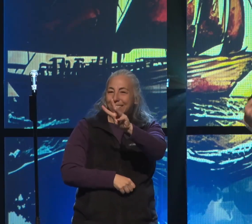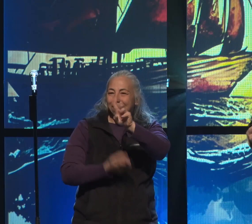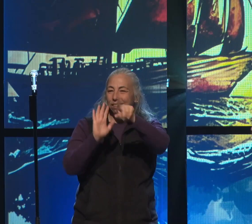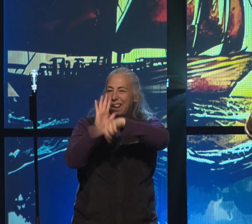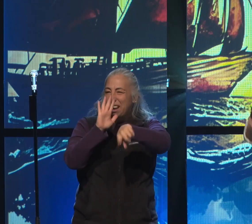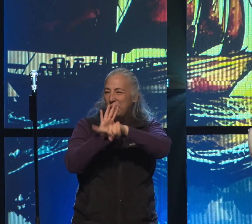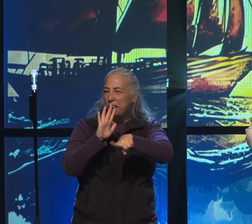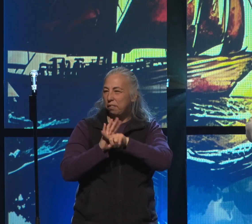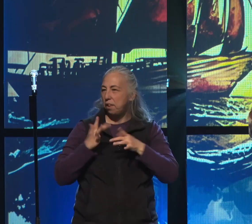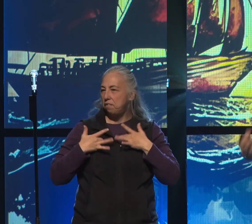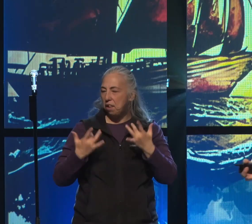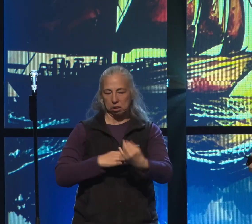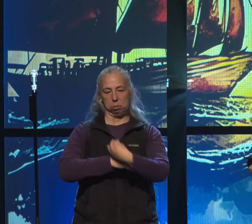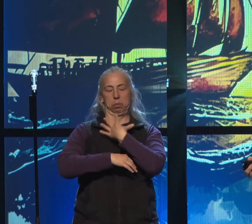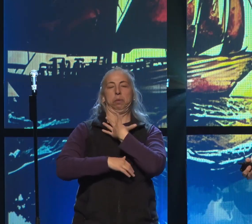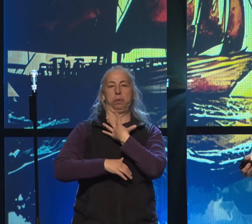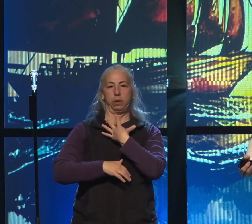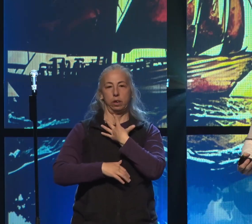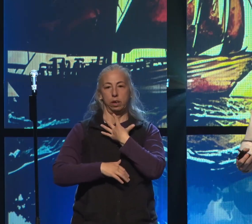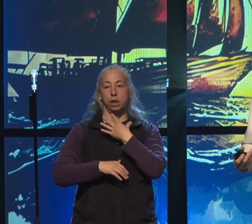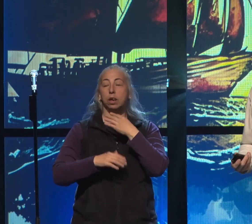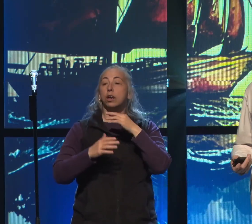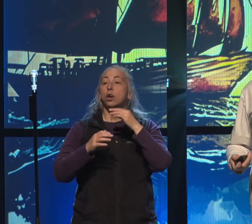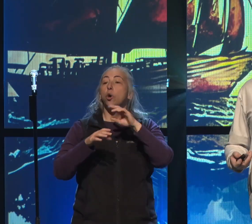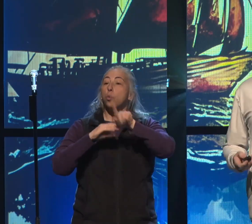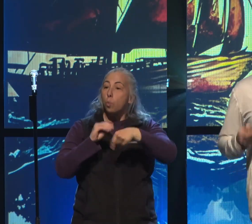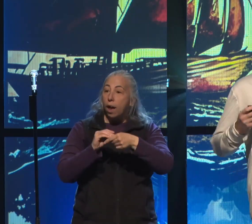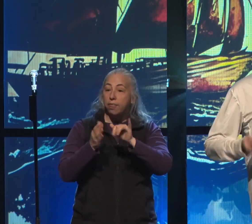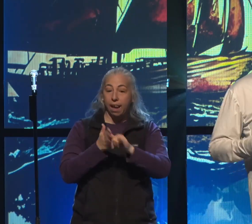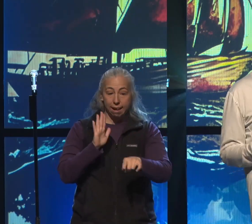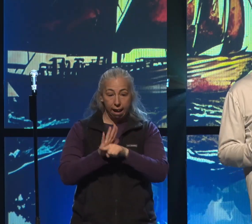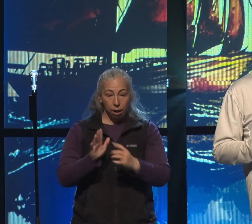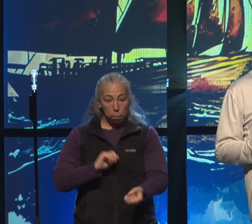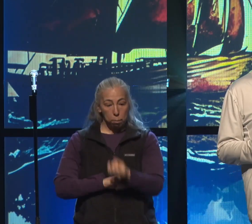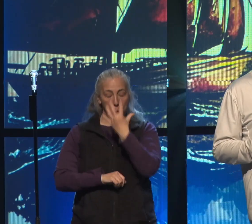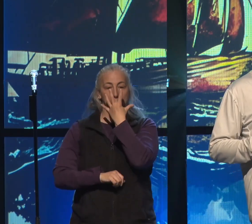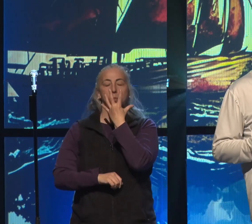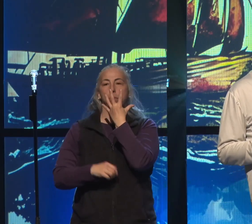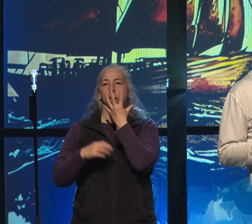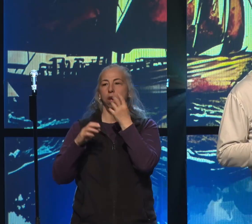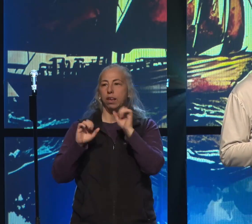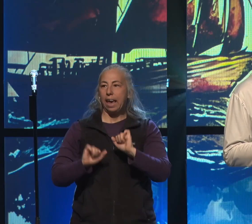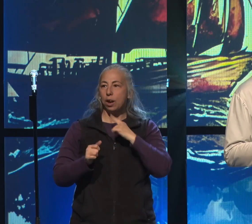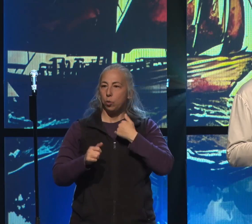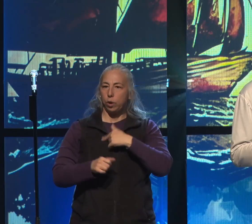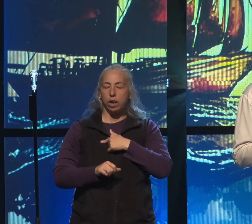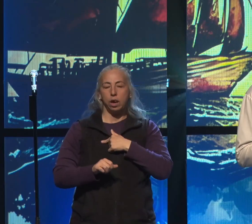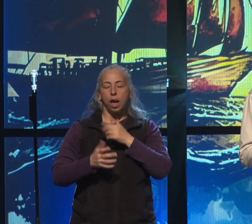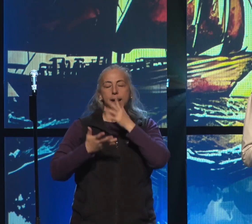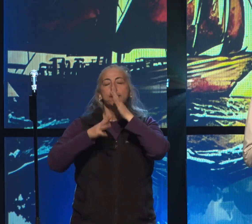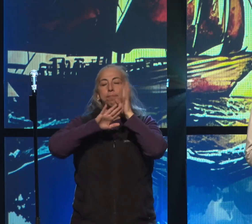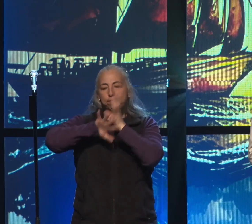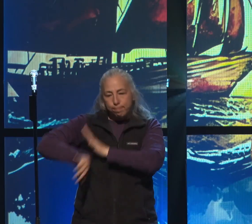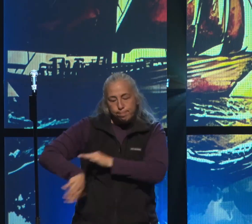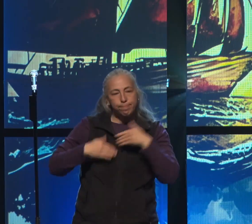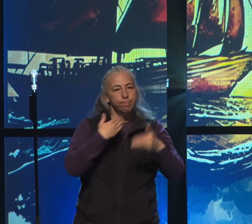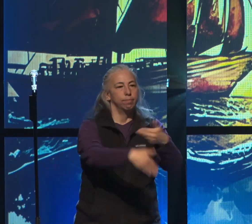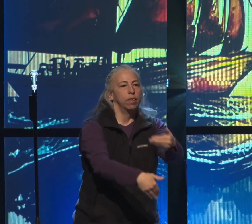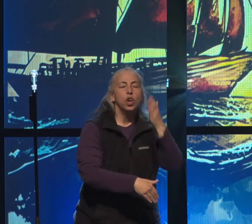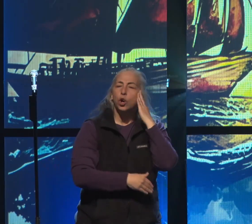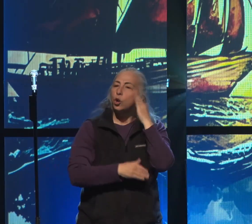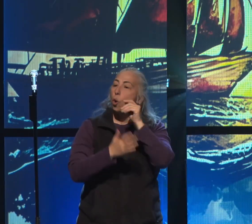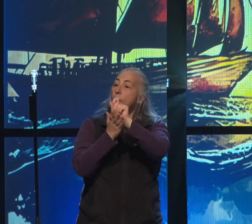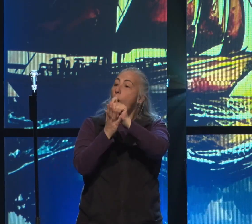will we have a resiliency when those storms come? How many of y'all ever heard of Louisa May Alcott? Anybody ever heard